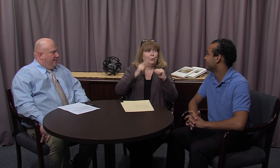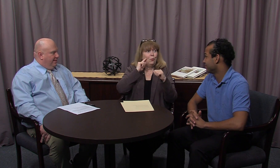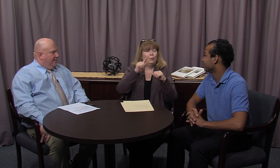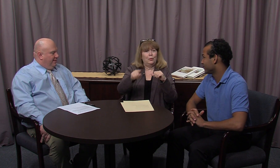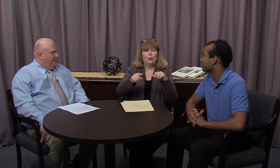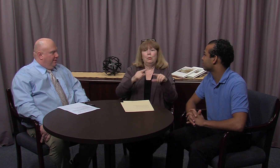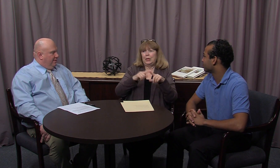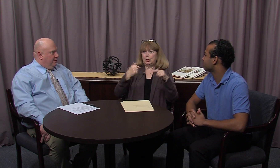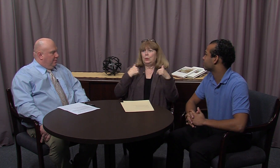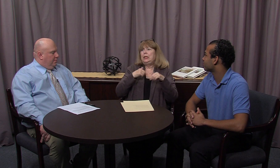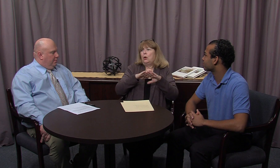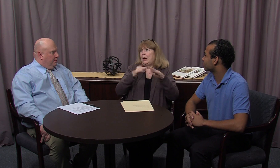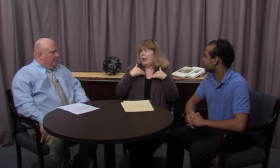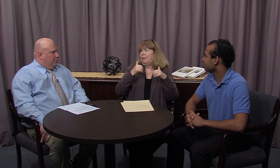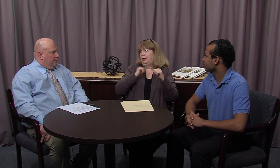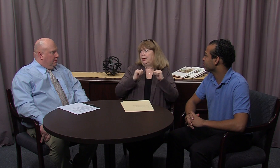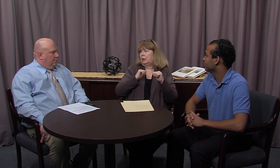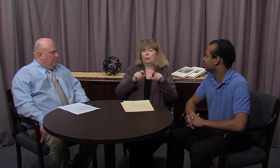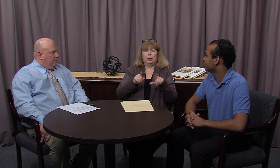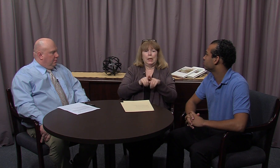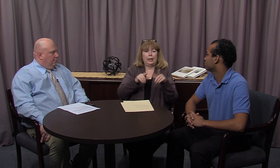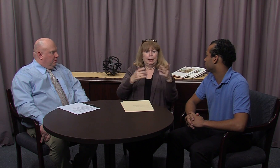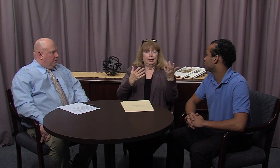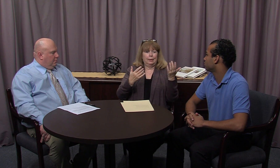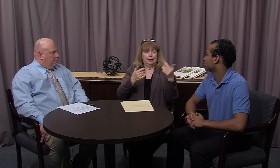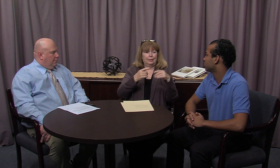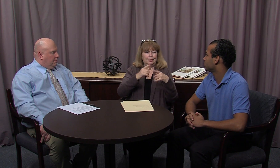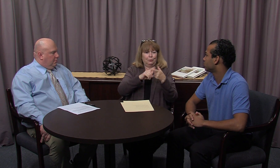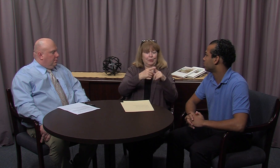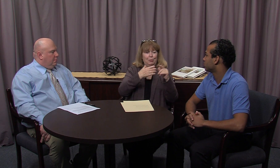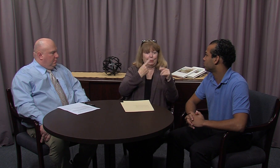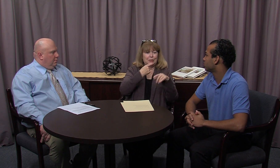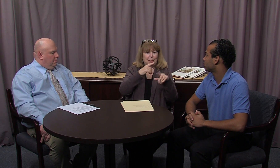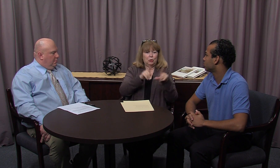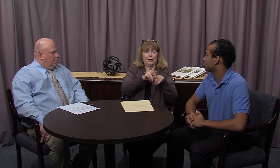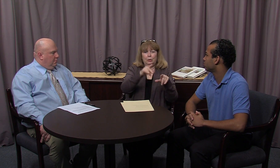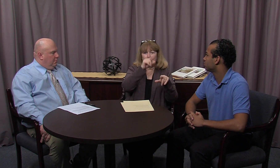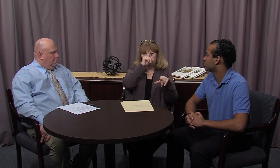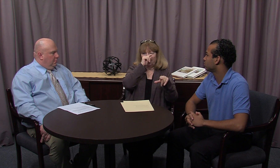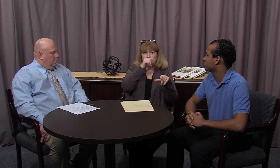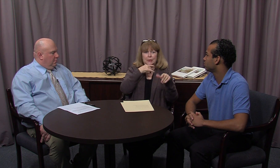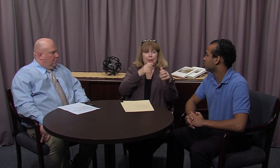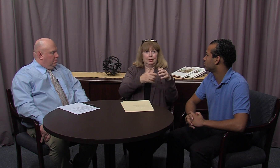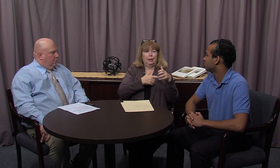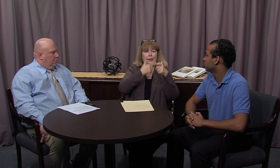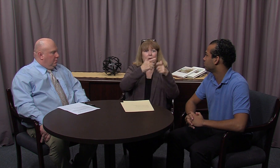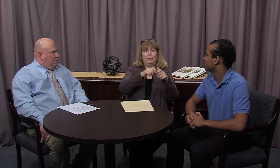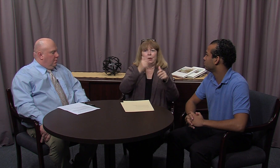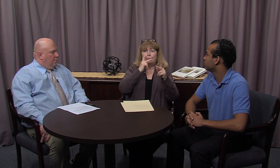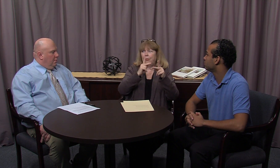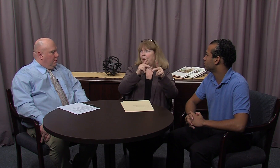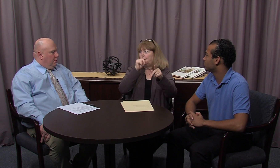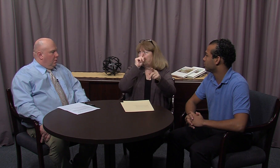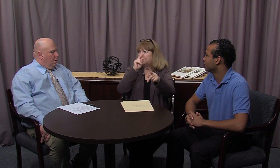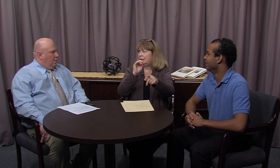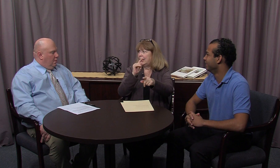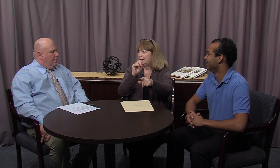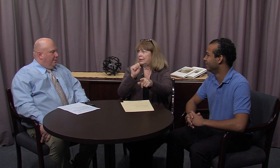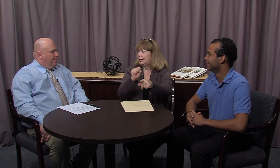perform for you, because we don't have a theater. We're like, as a friend of mine once said, you're like those birds that live in other birds' nests.